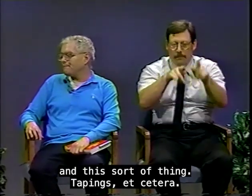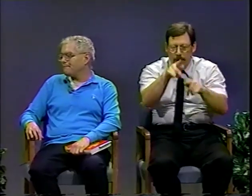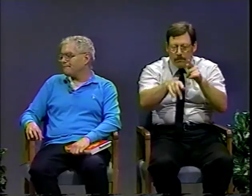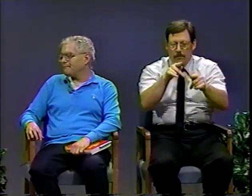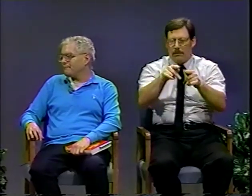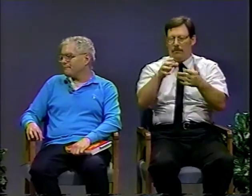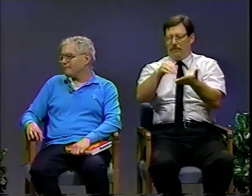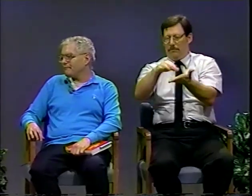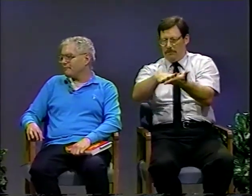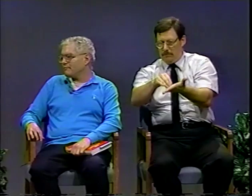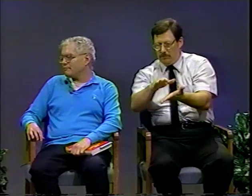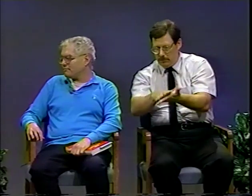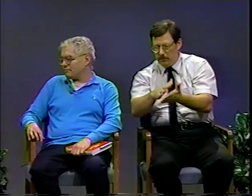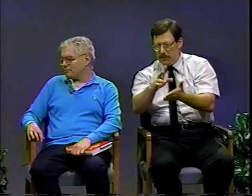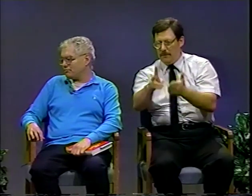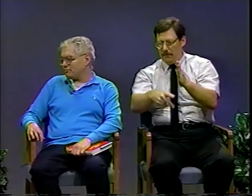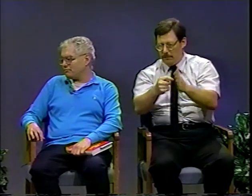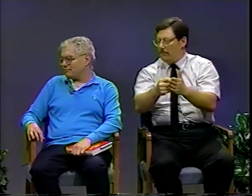etc.